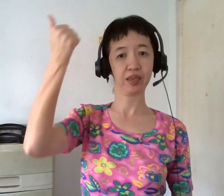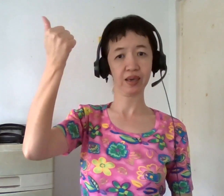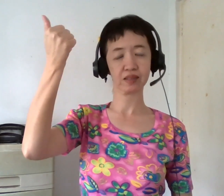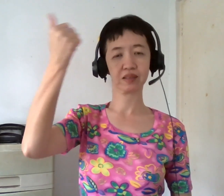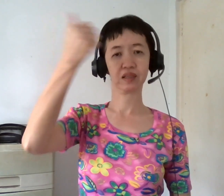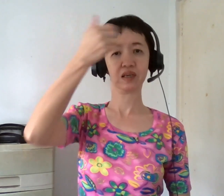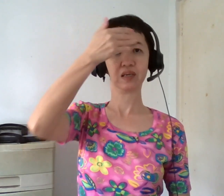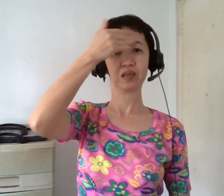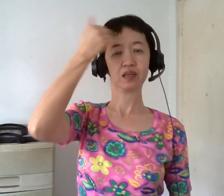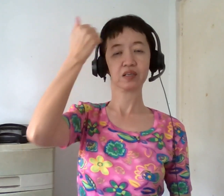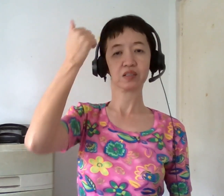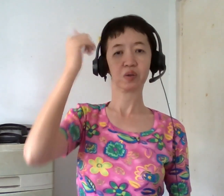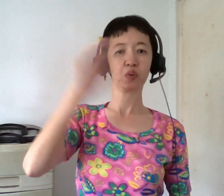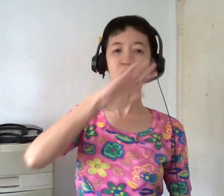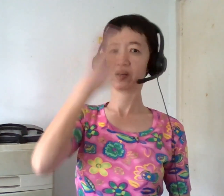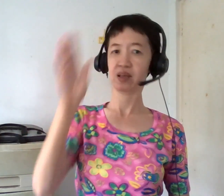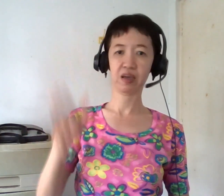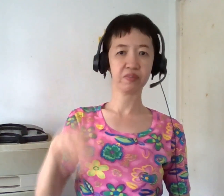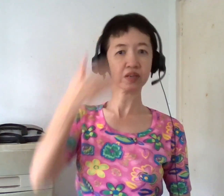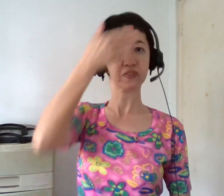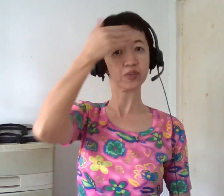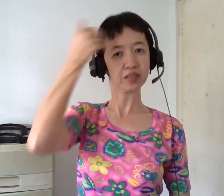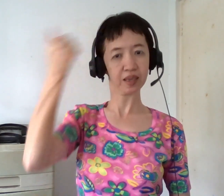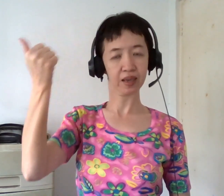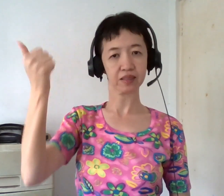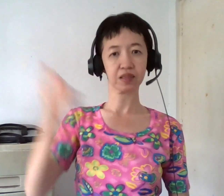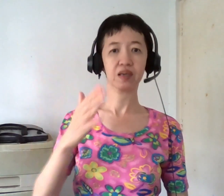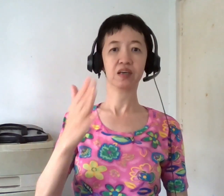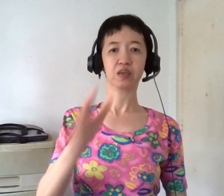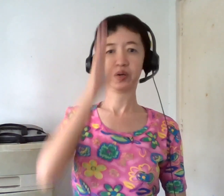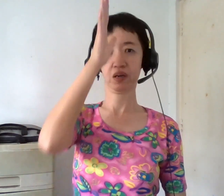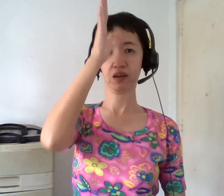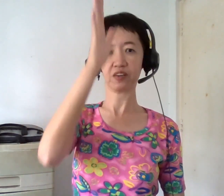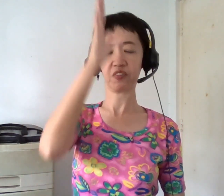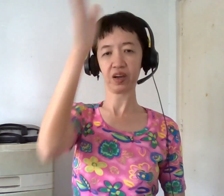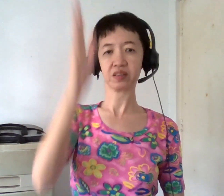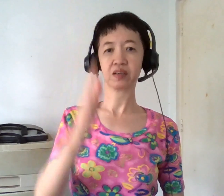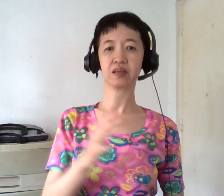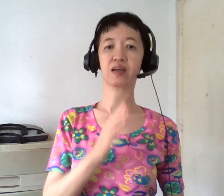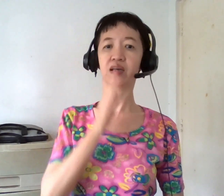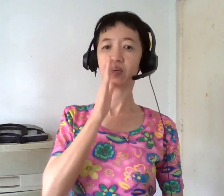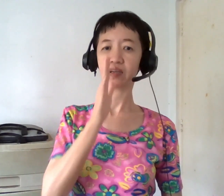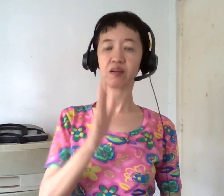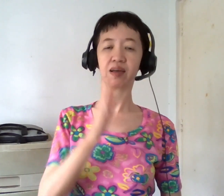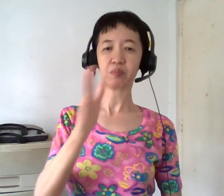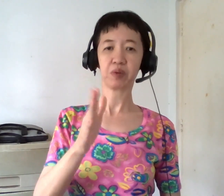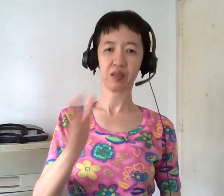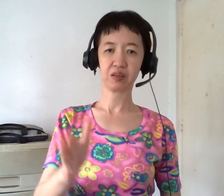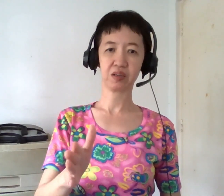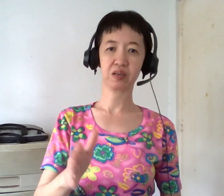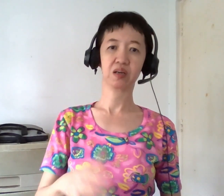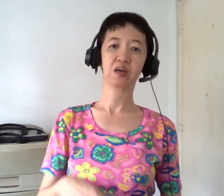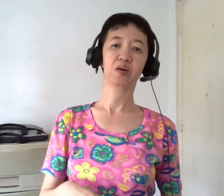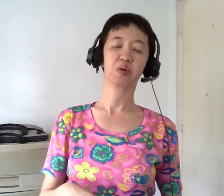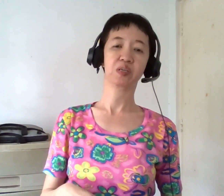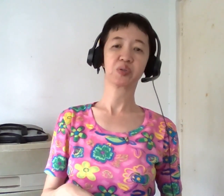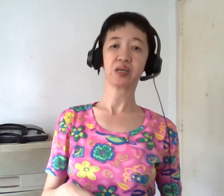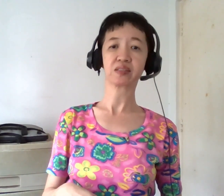forget. So never forget your grandfather and grandmother, or in Korean